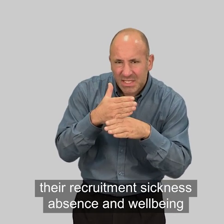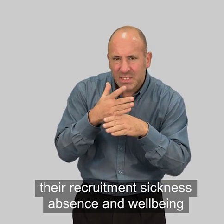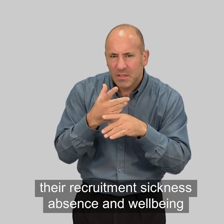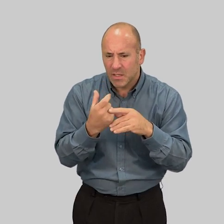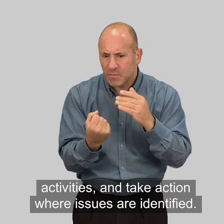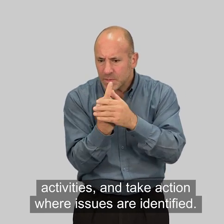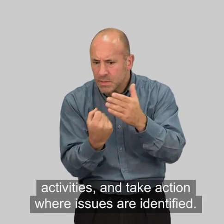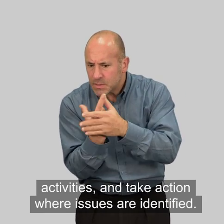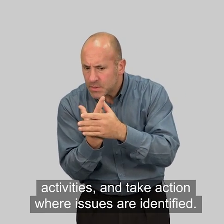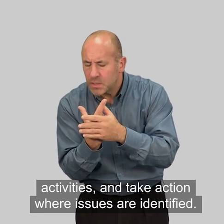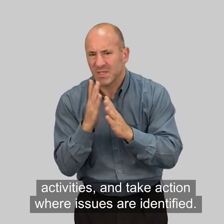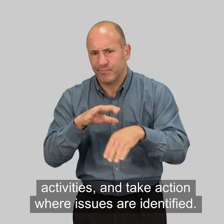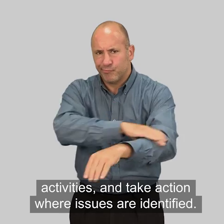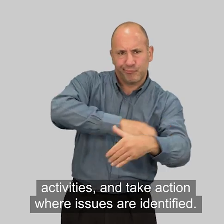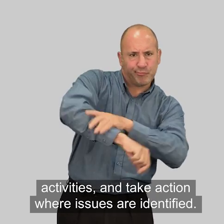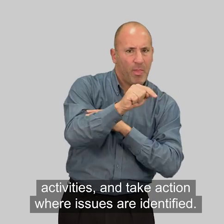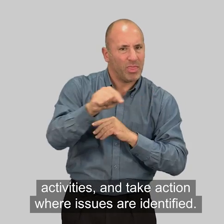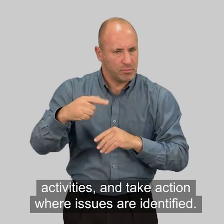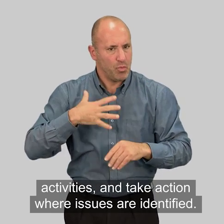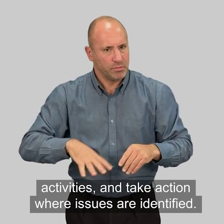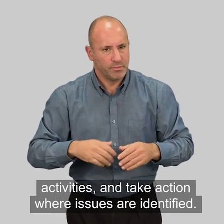action where issues are identified.